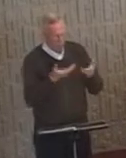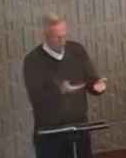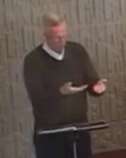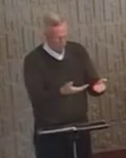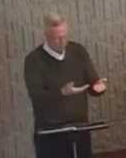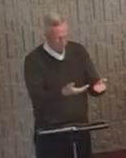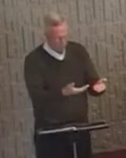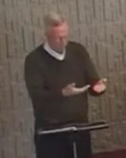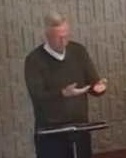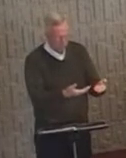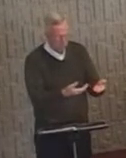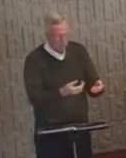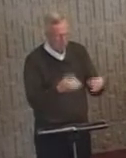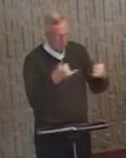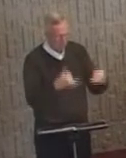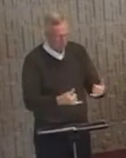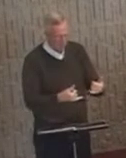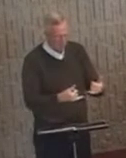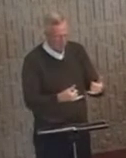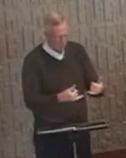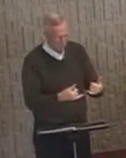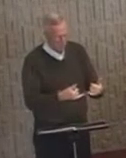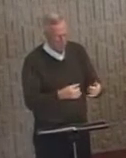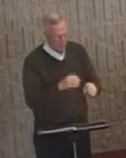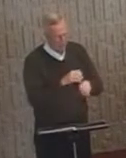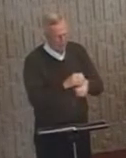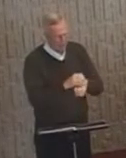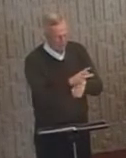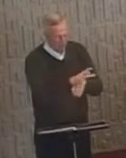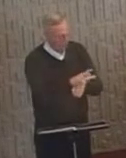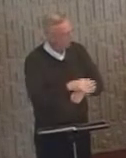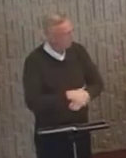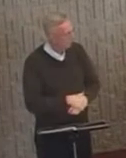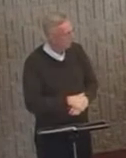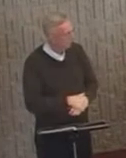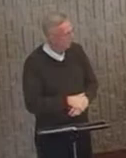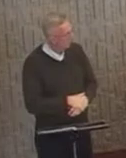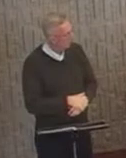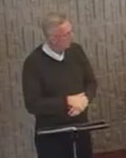warning that is often quoted.